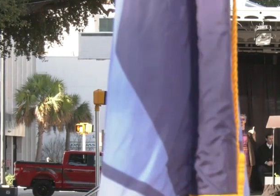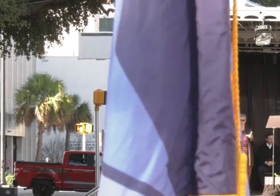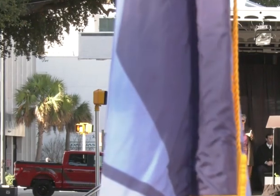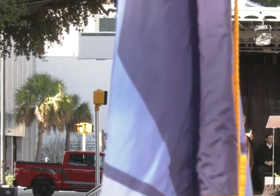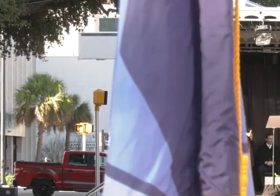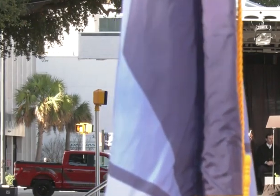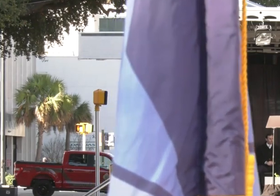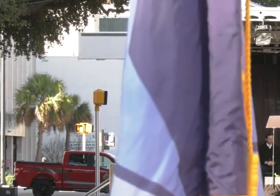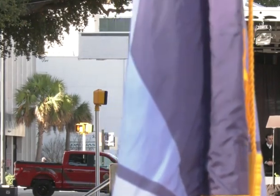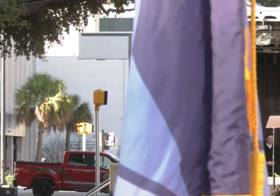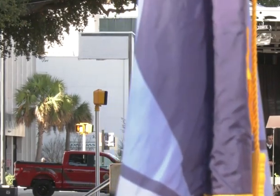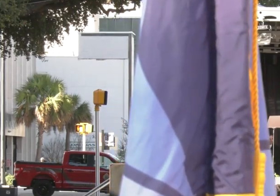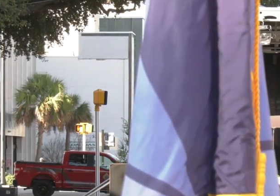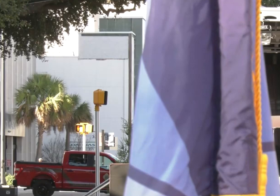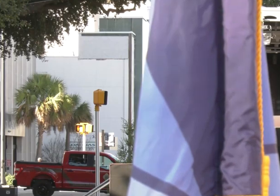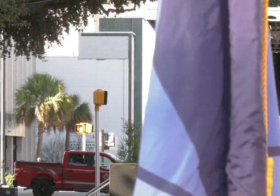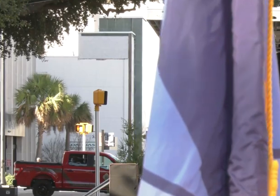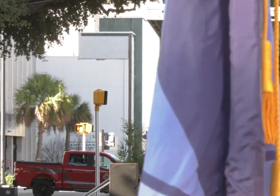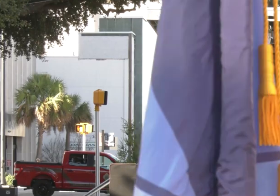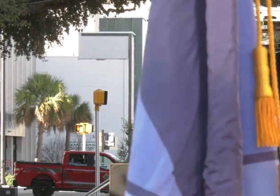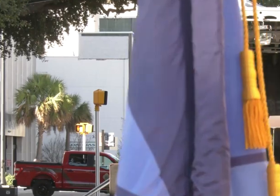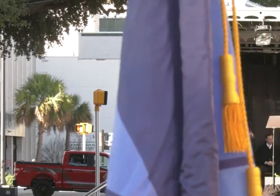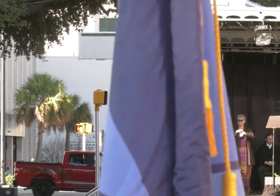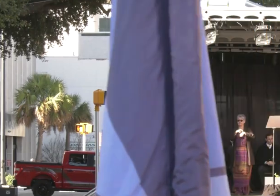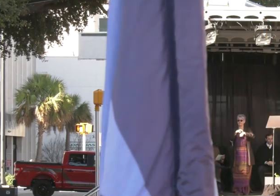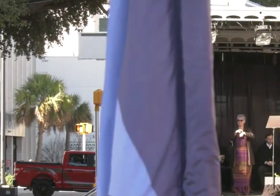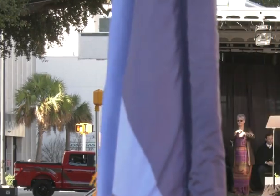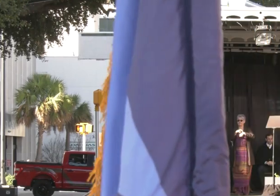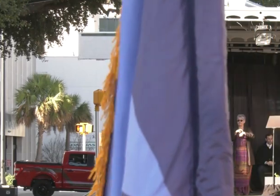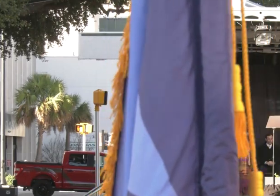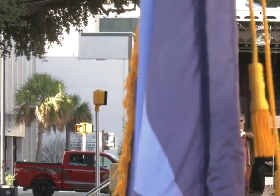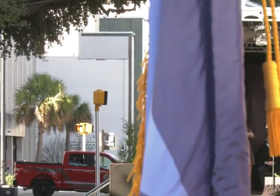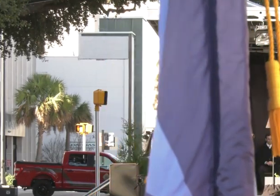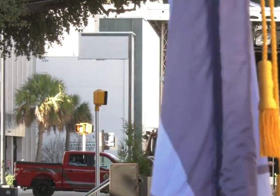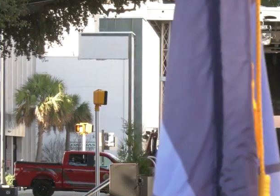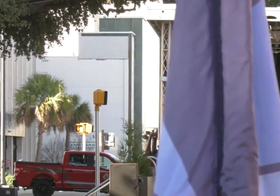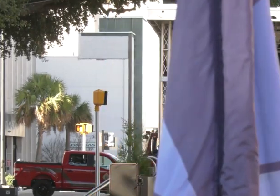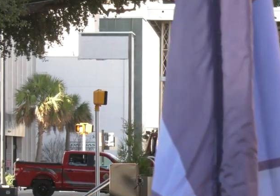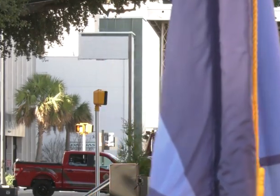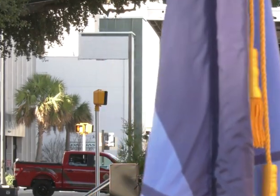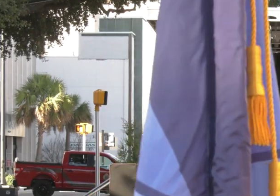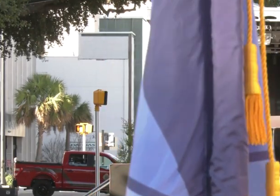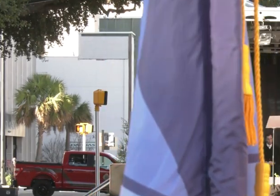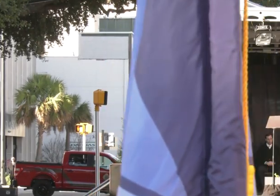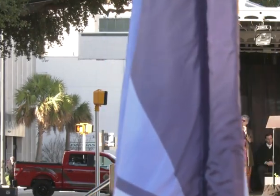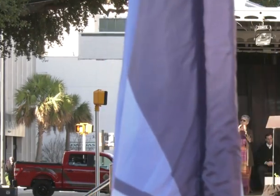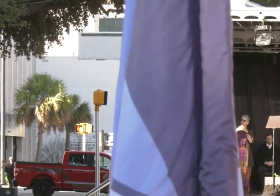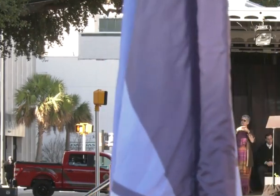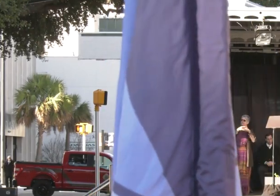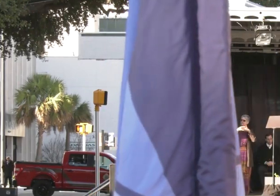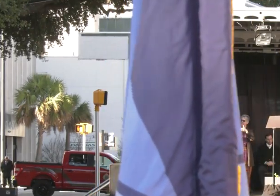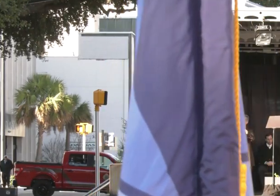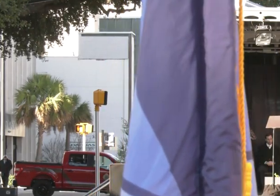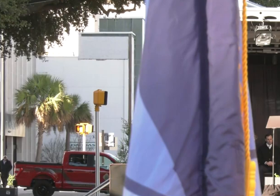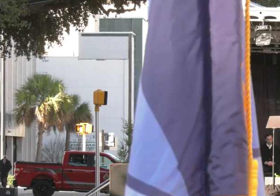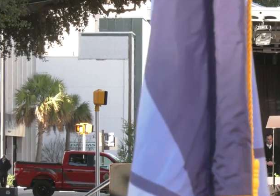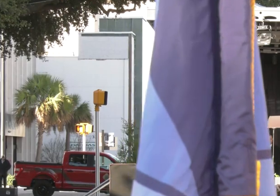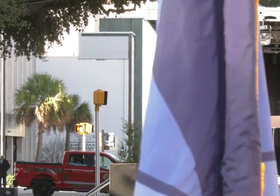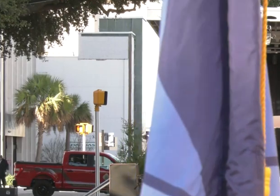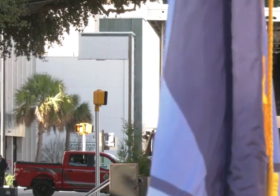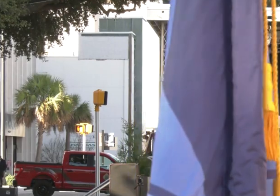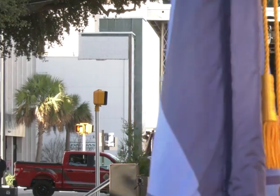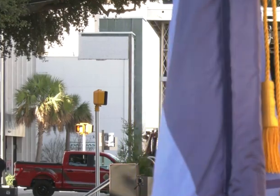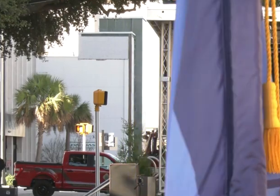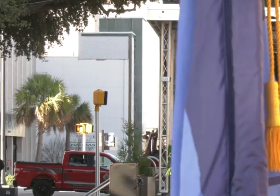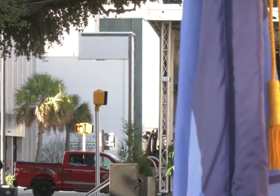At this time, and I'll be right back up as I try to act as your mistress of ceremonies today, so work with me. We are going